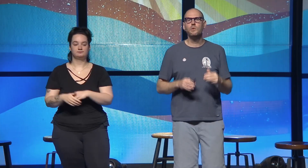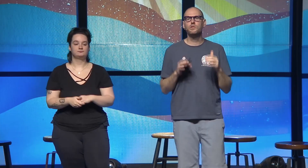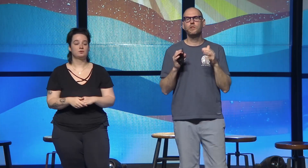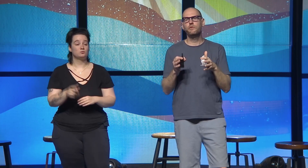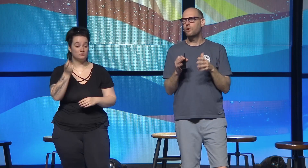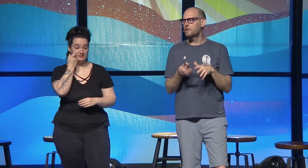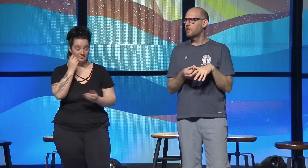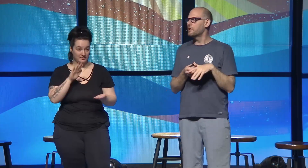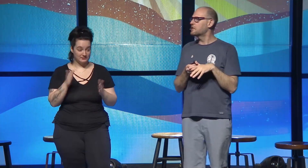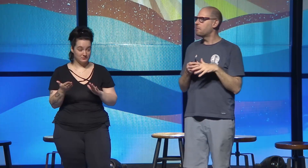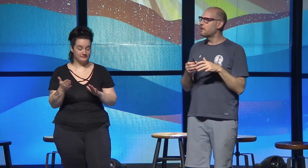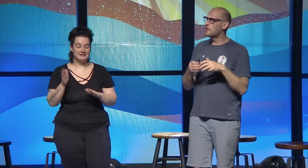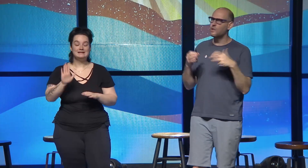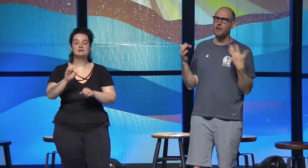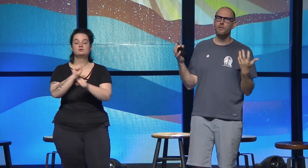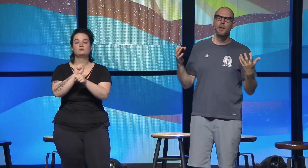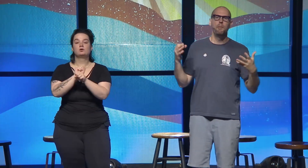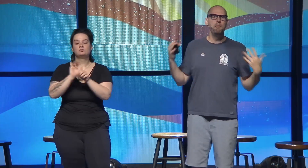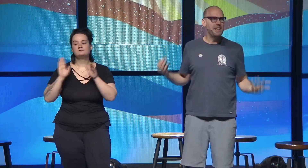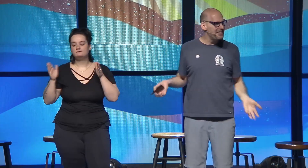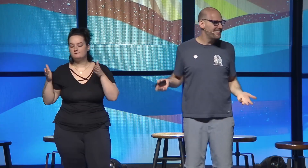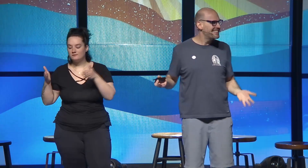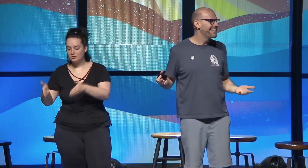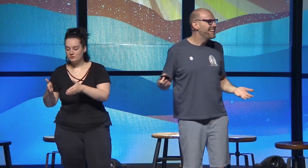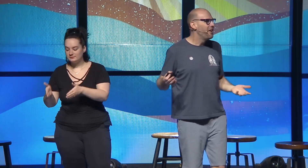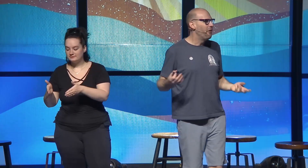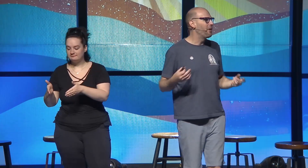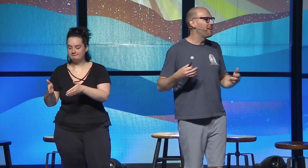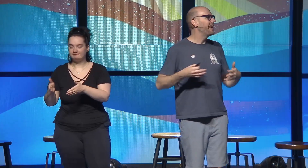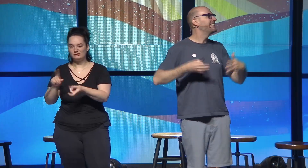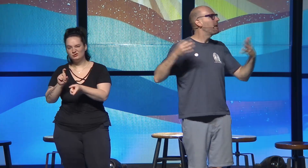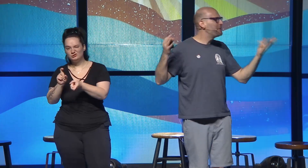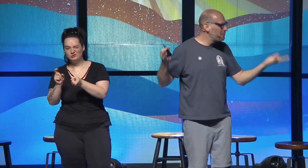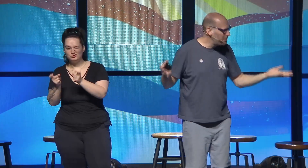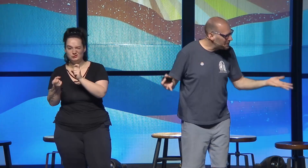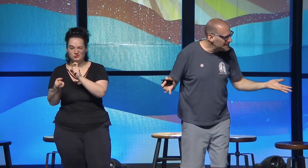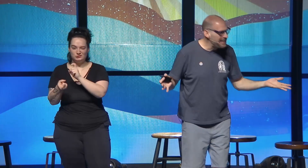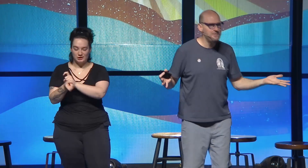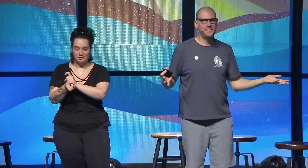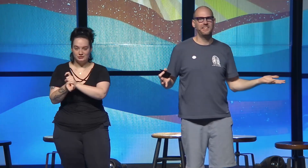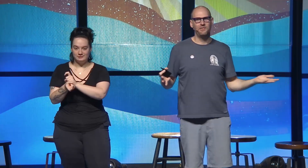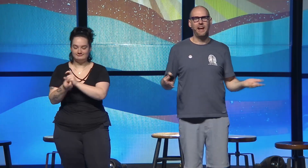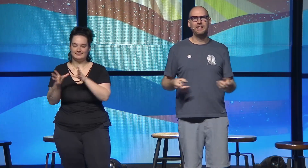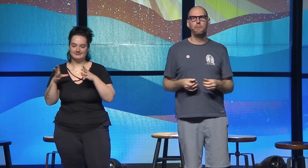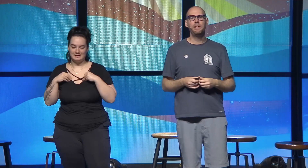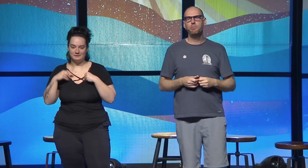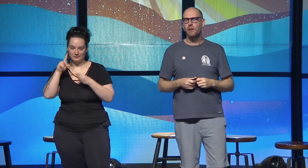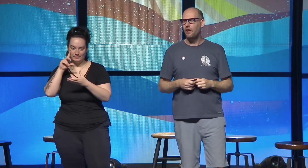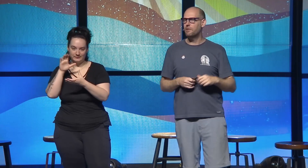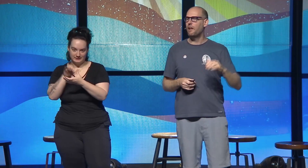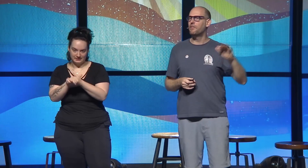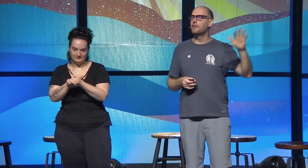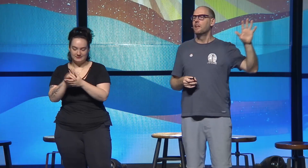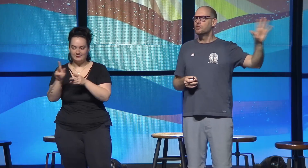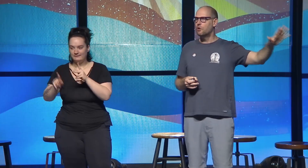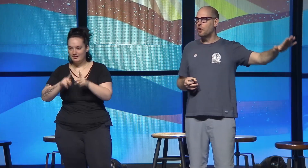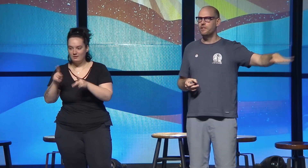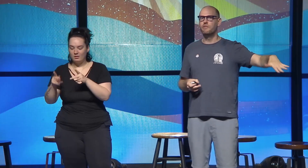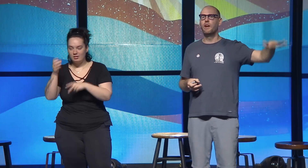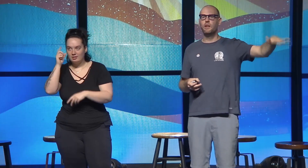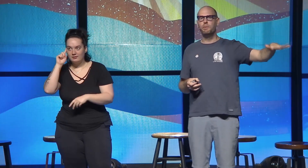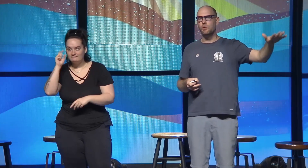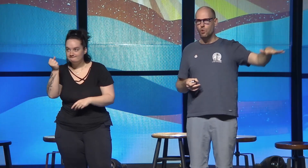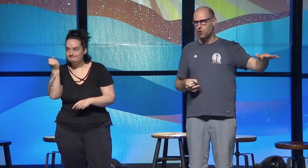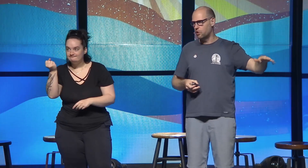his work was really focused on dispelling a lot of myths or acceptable beliefs, right, that people held about the